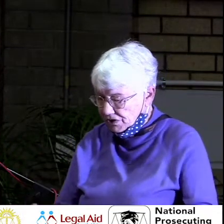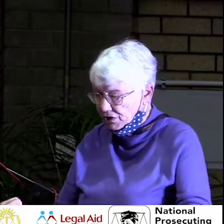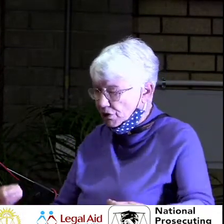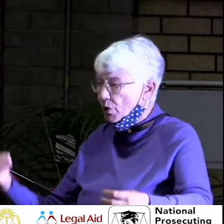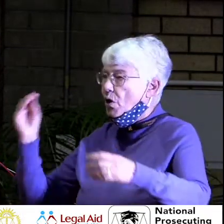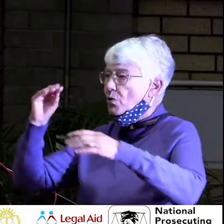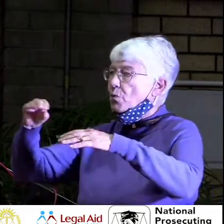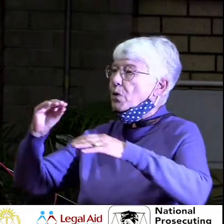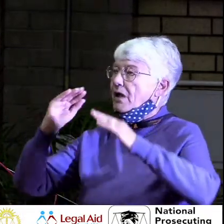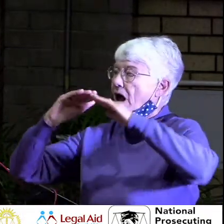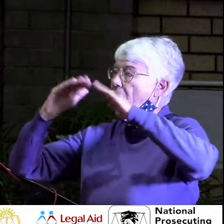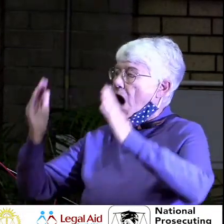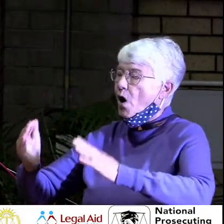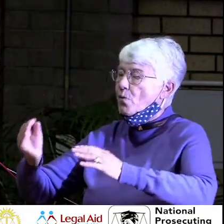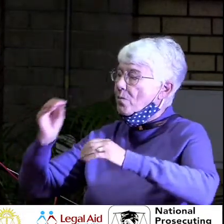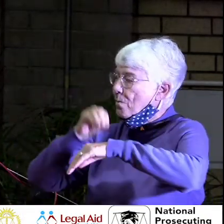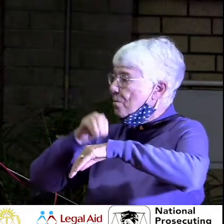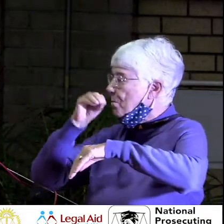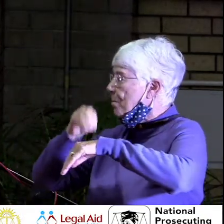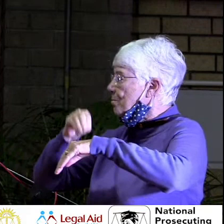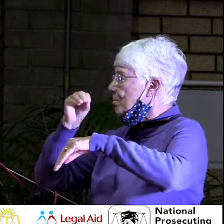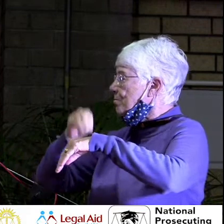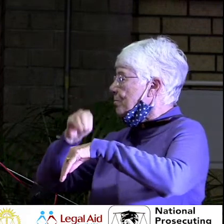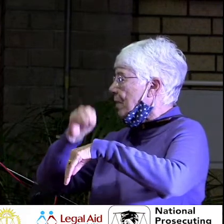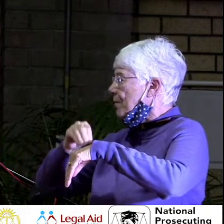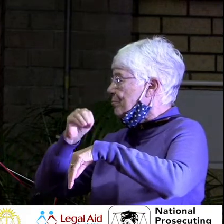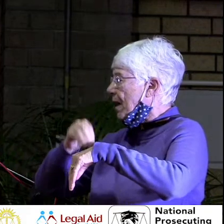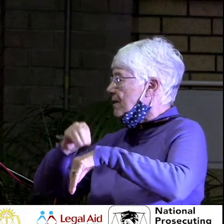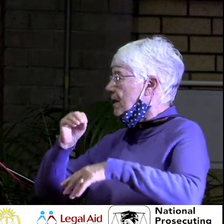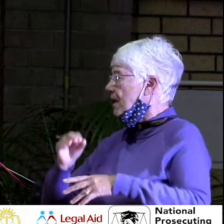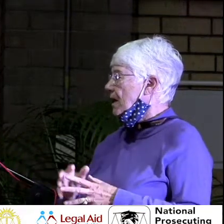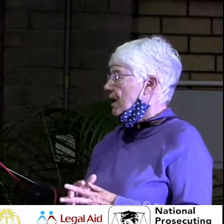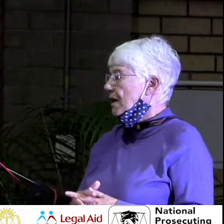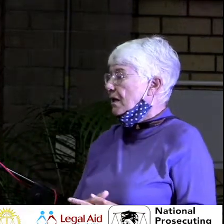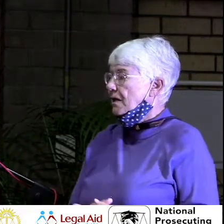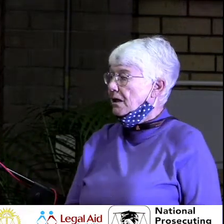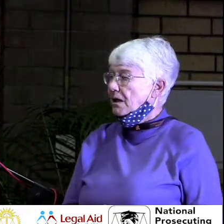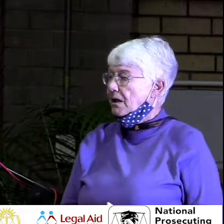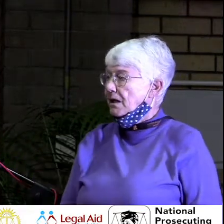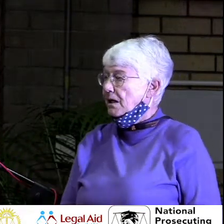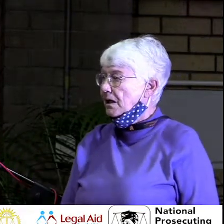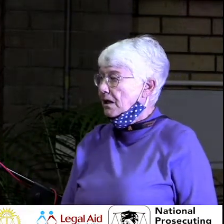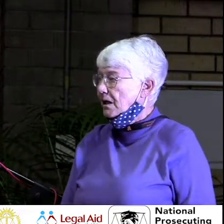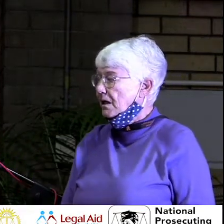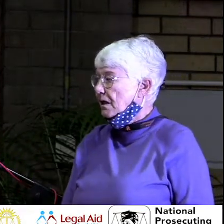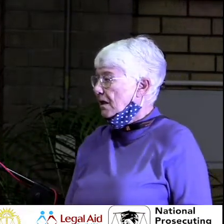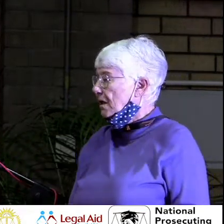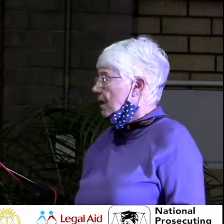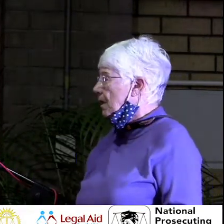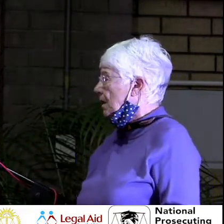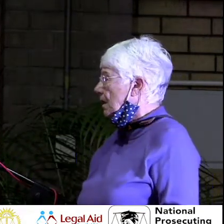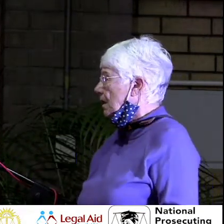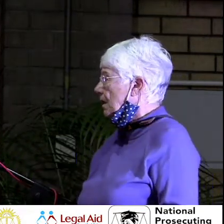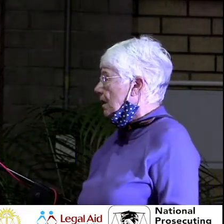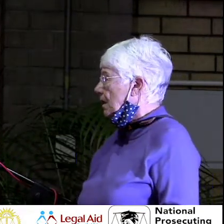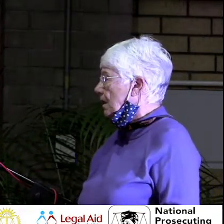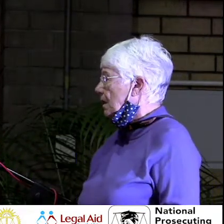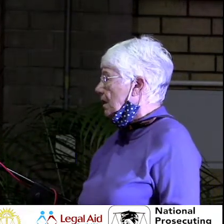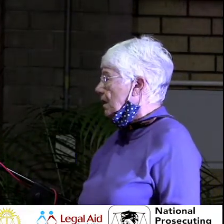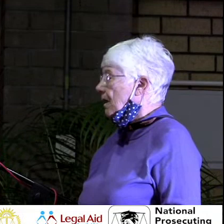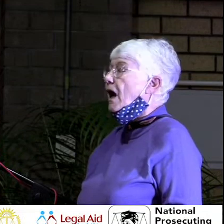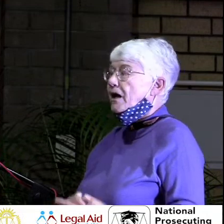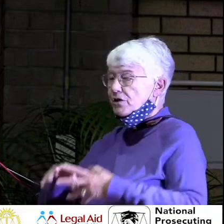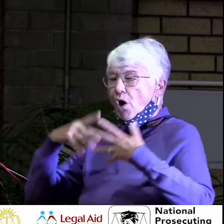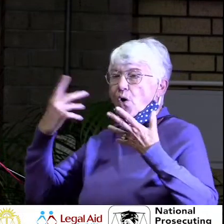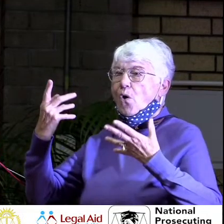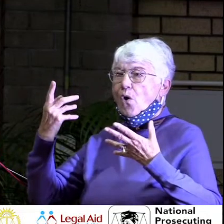the CYCs, they also they're in the process of cutting on the accommodation. So that's a real